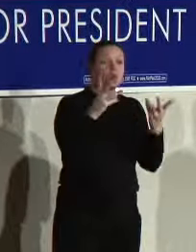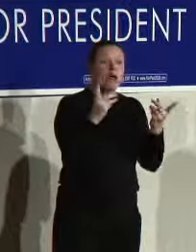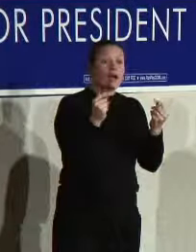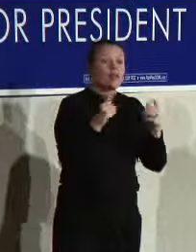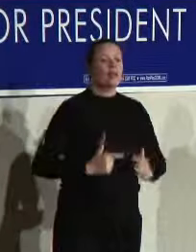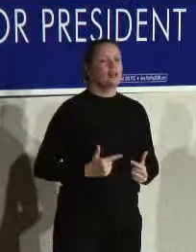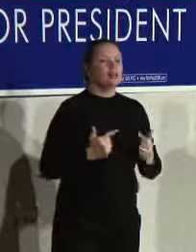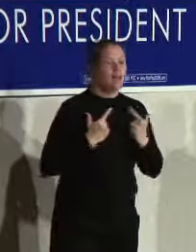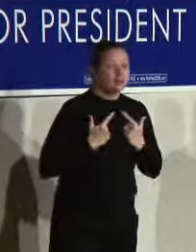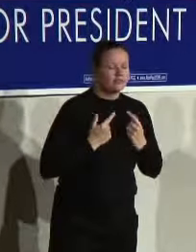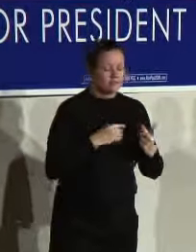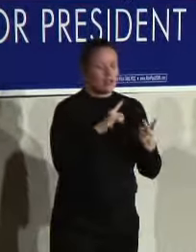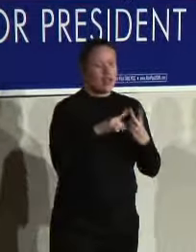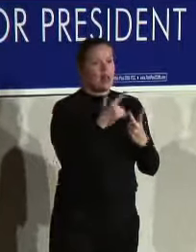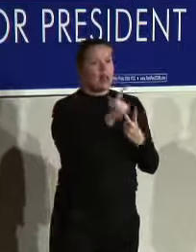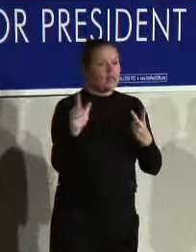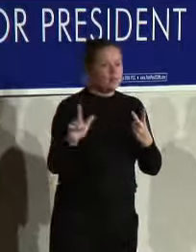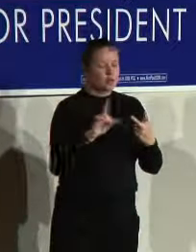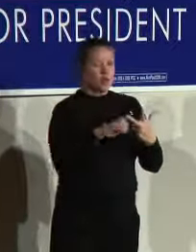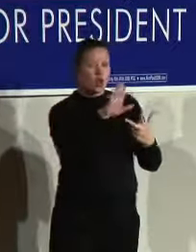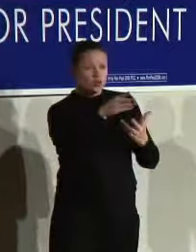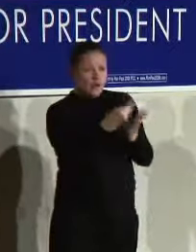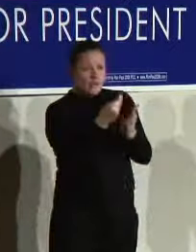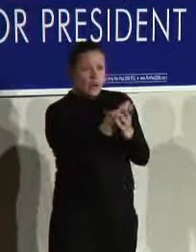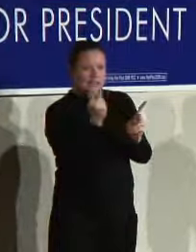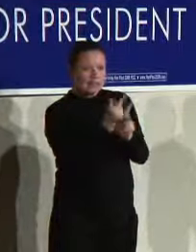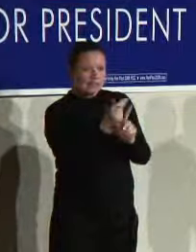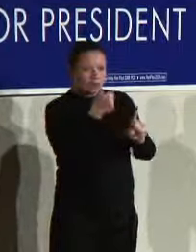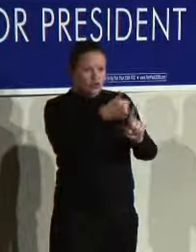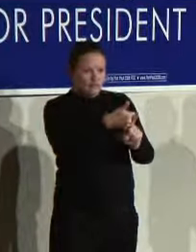liberty. You have a right to keep what you earn. But